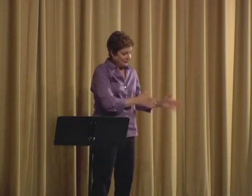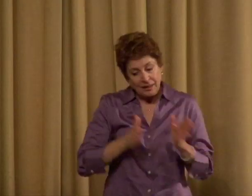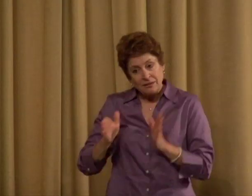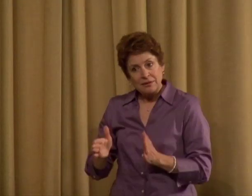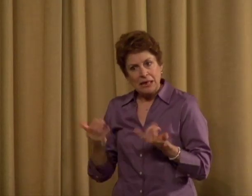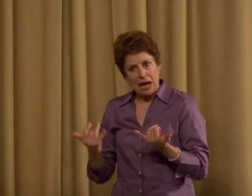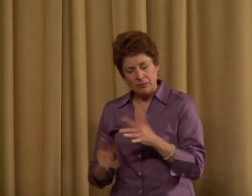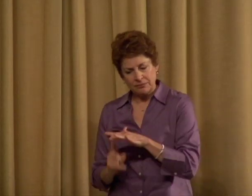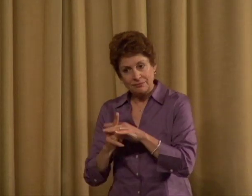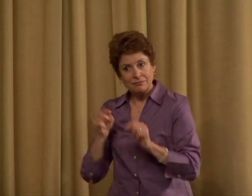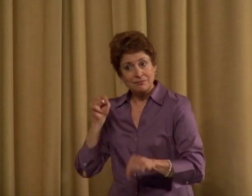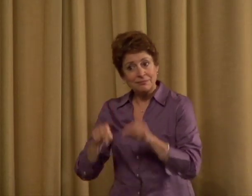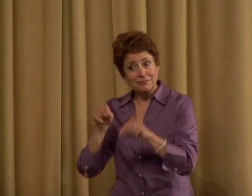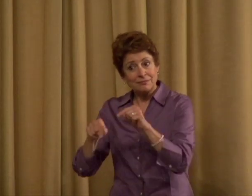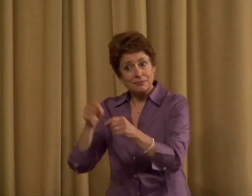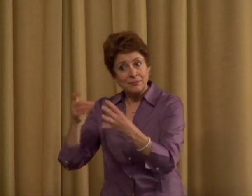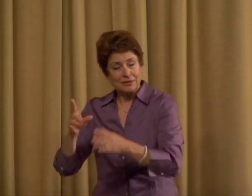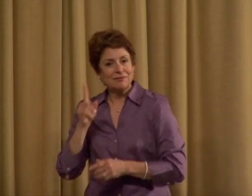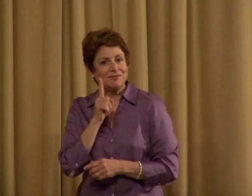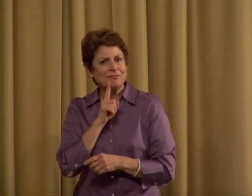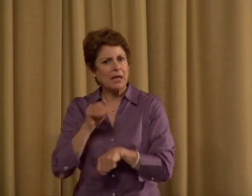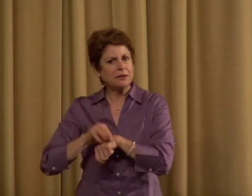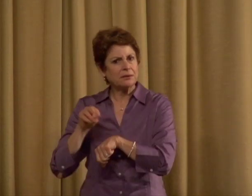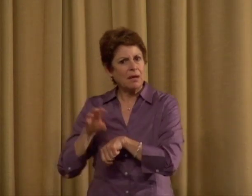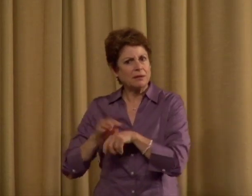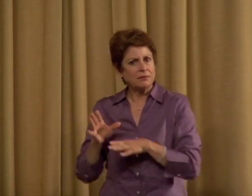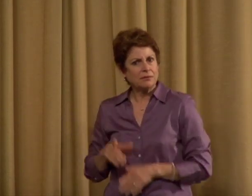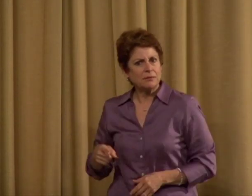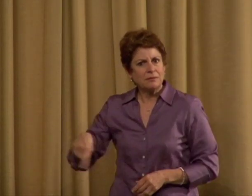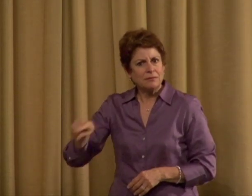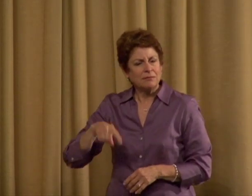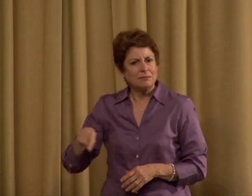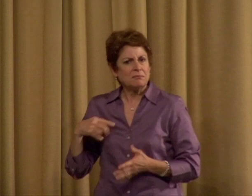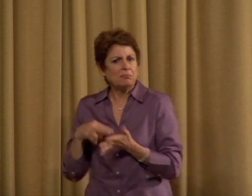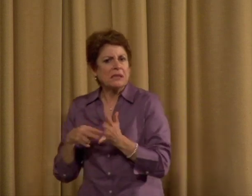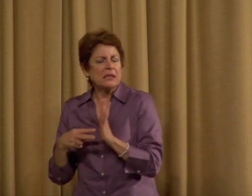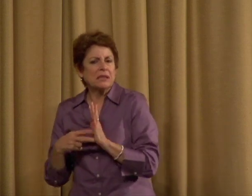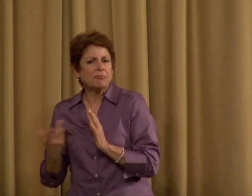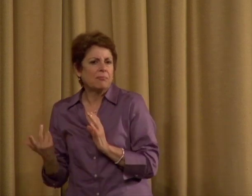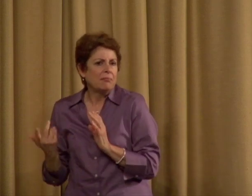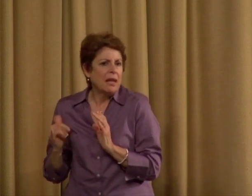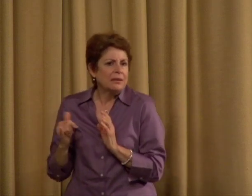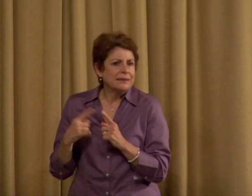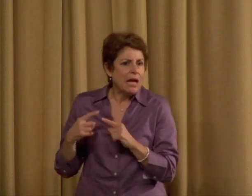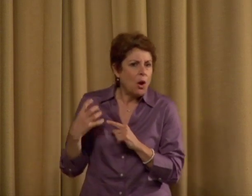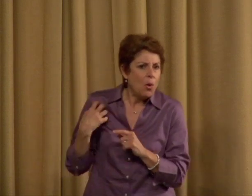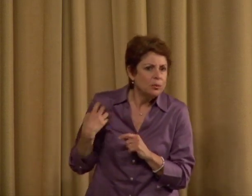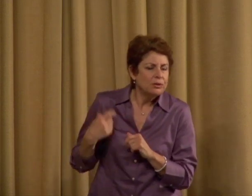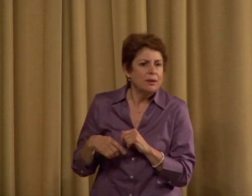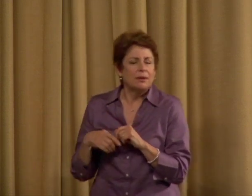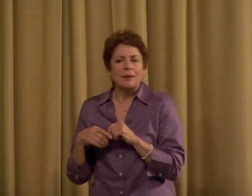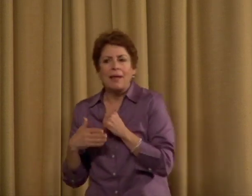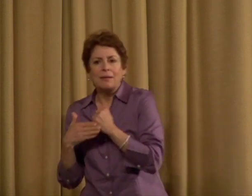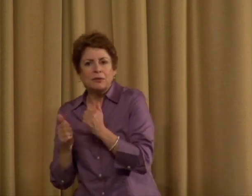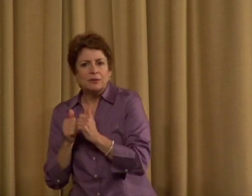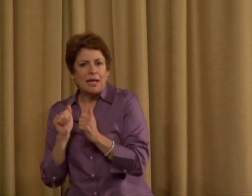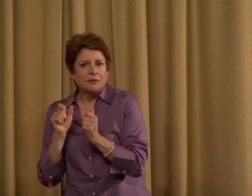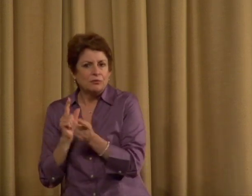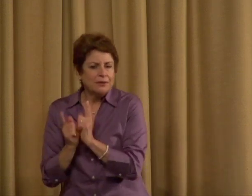So that being said, now, deaf counselors, advisors,